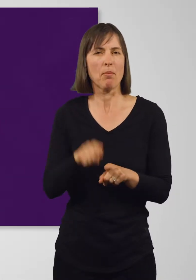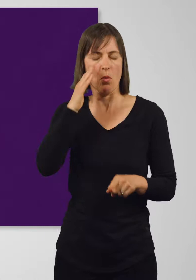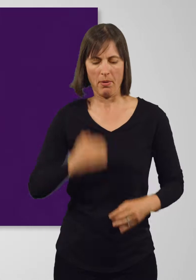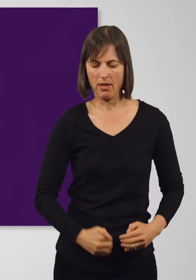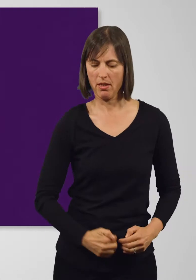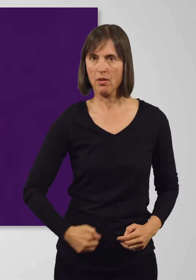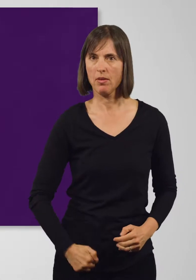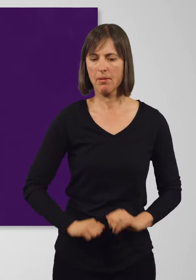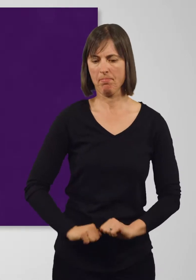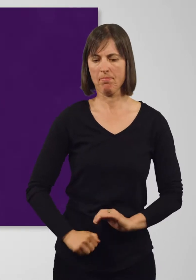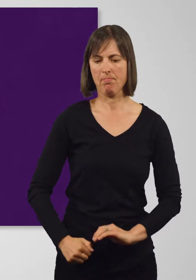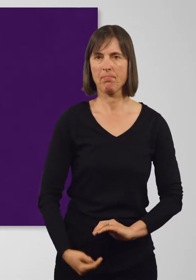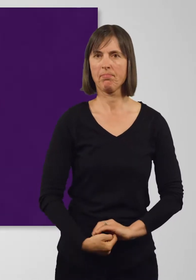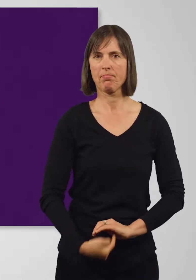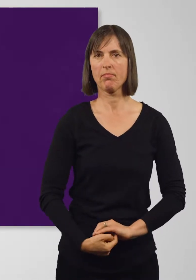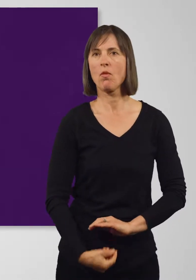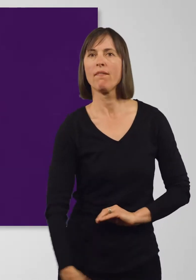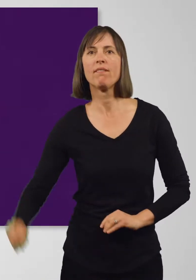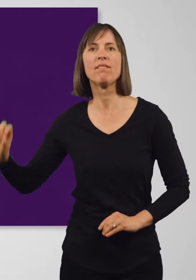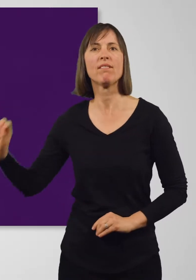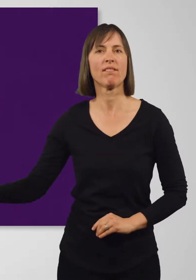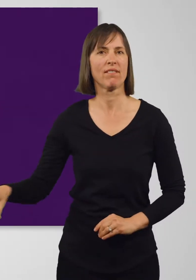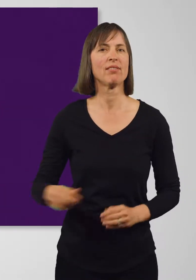so that it does not touch the inside of the vagina.